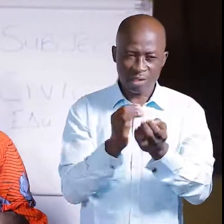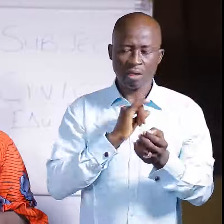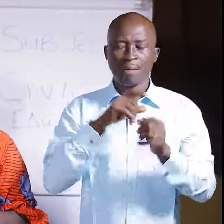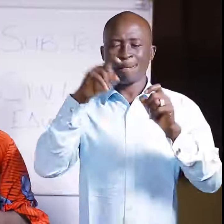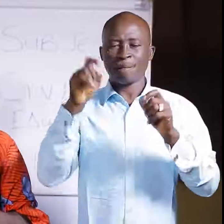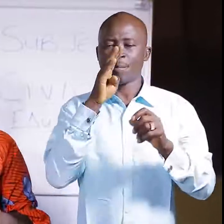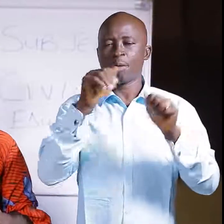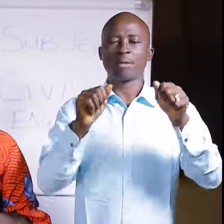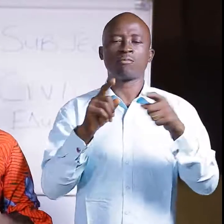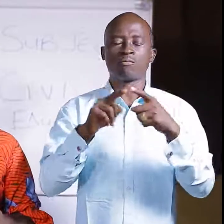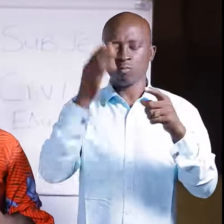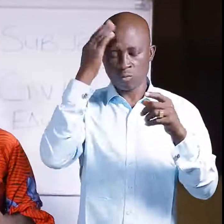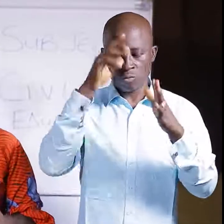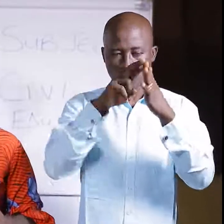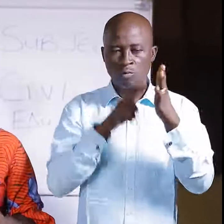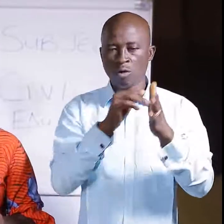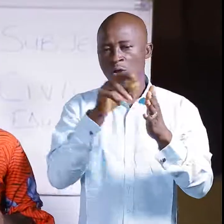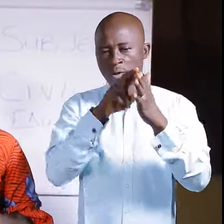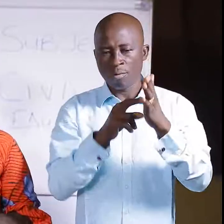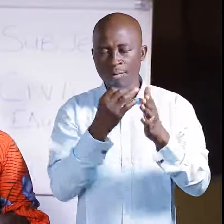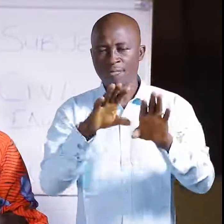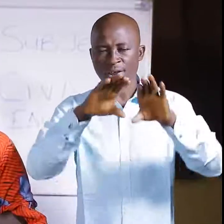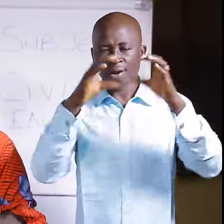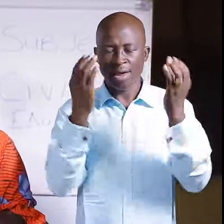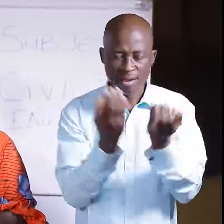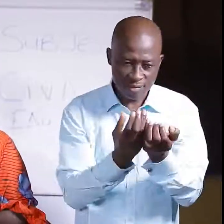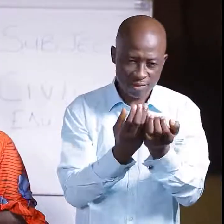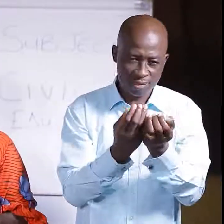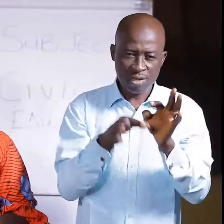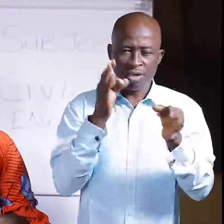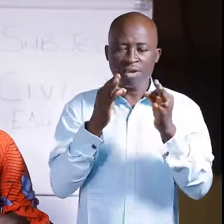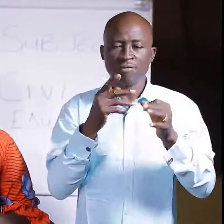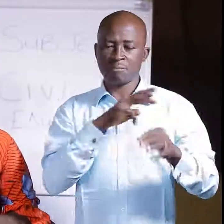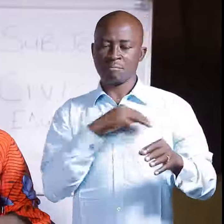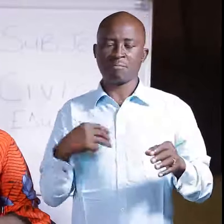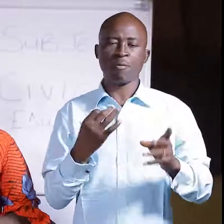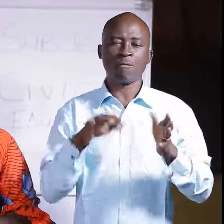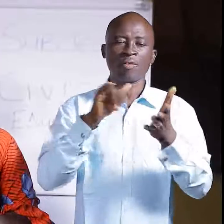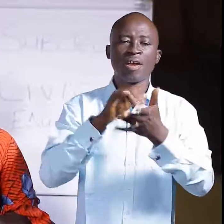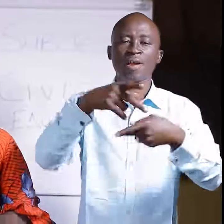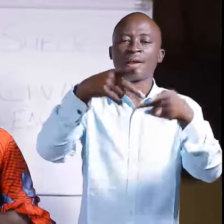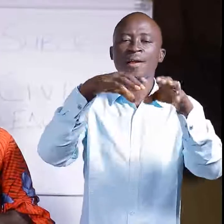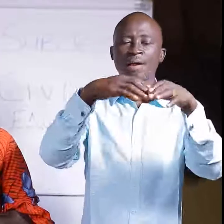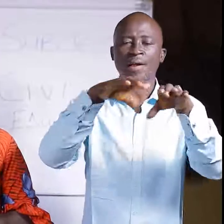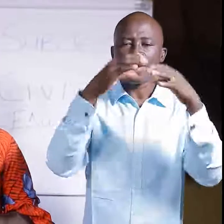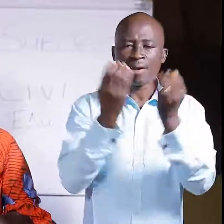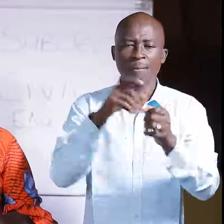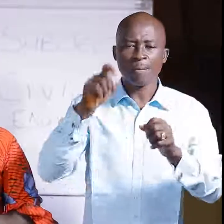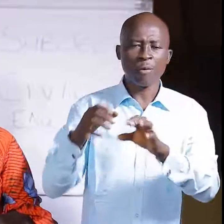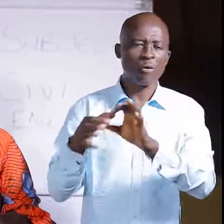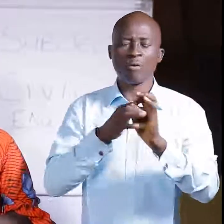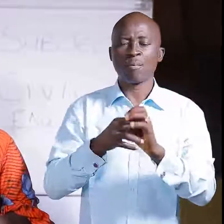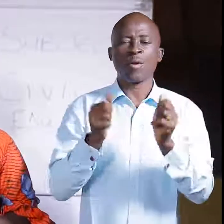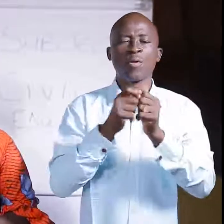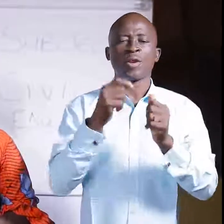be able to know the rules and regulations of the class. If the members of that class must cooperate with